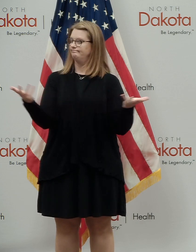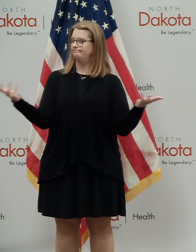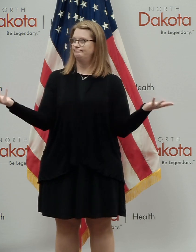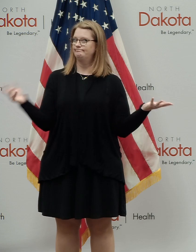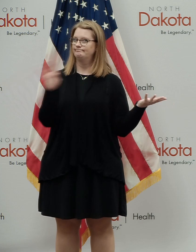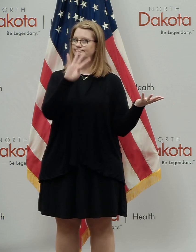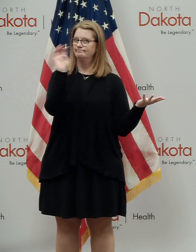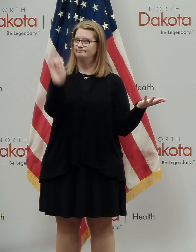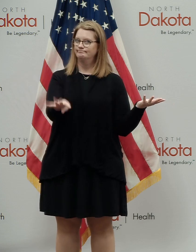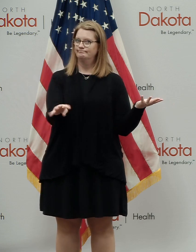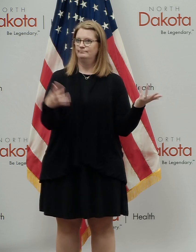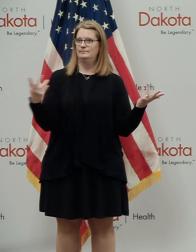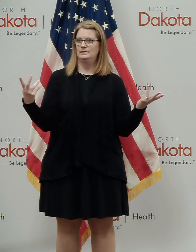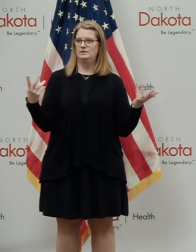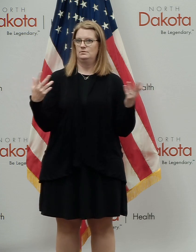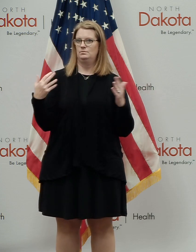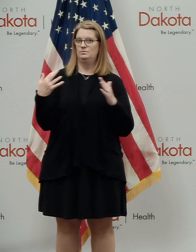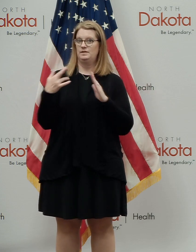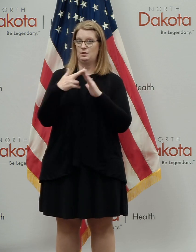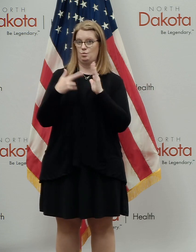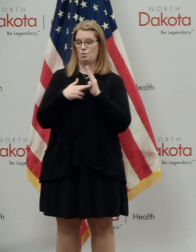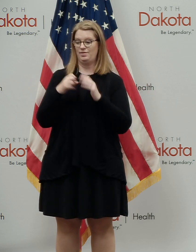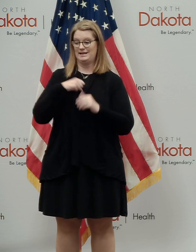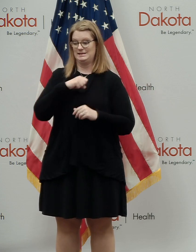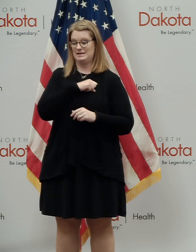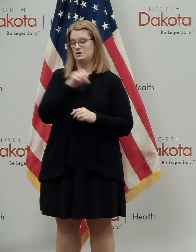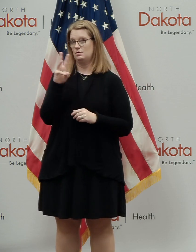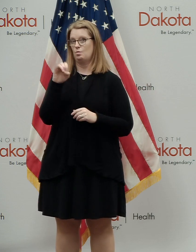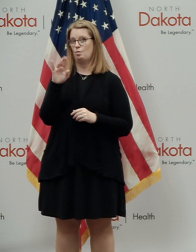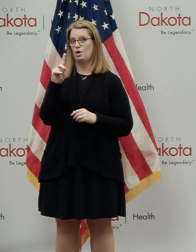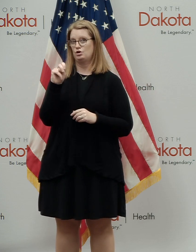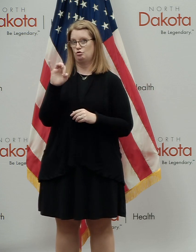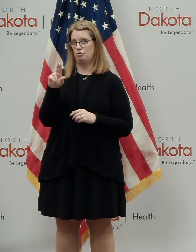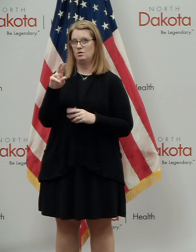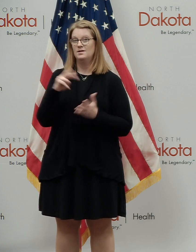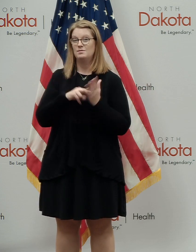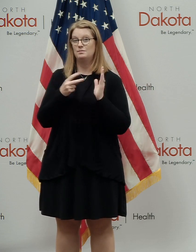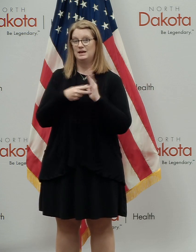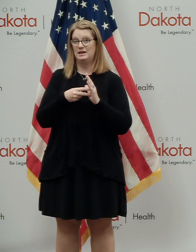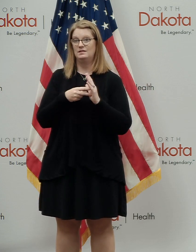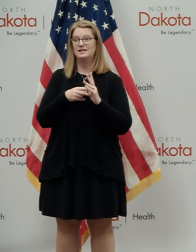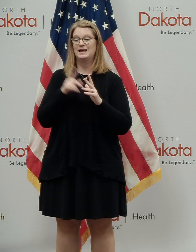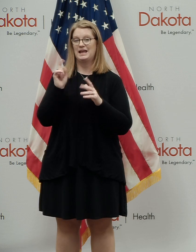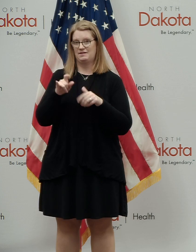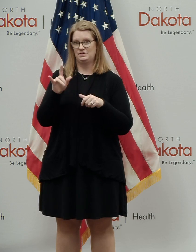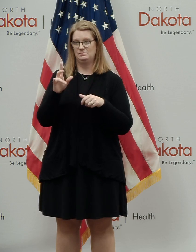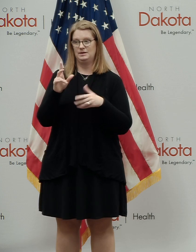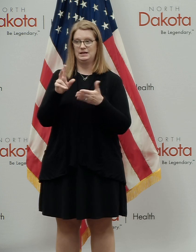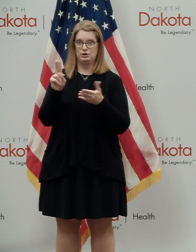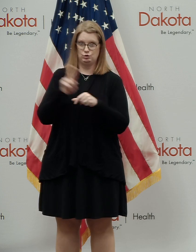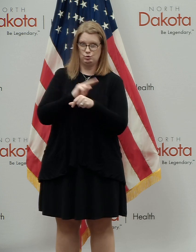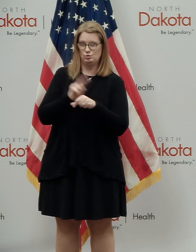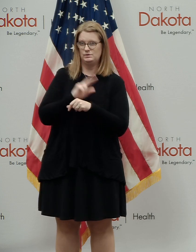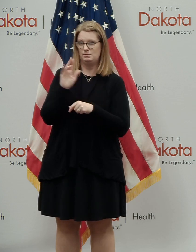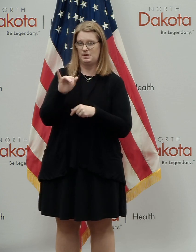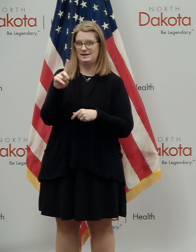now the rules that Senator Wardner talked about, which is these have got to be spent and deployed by December 30th. Those are that's the law